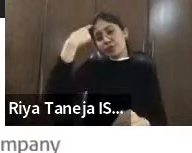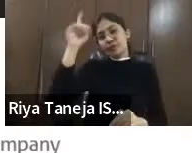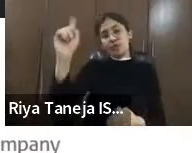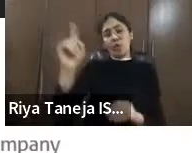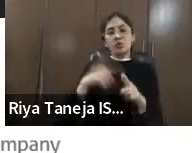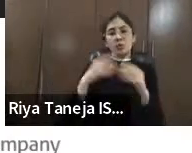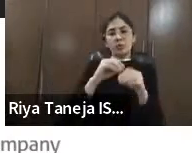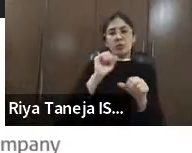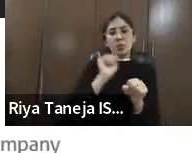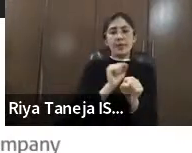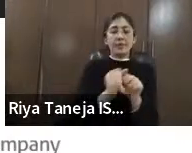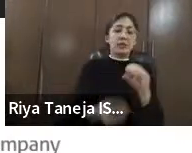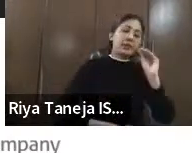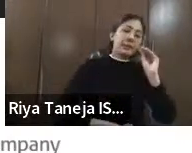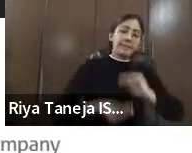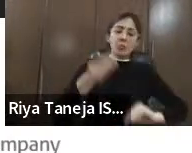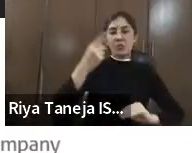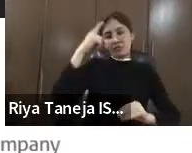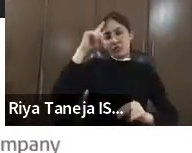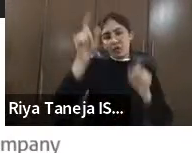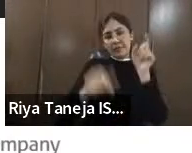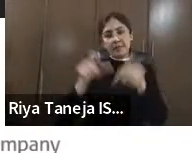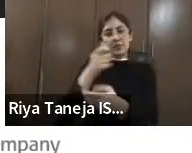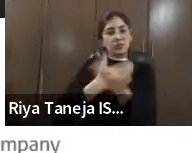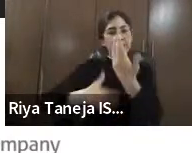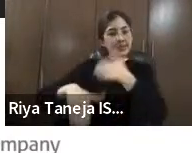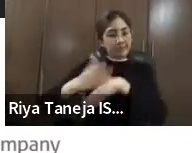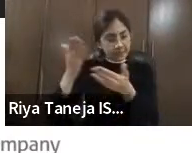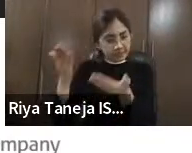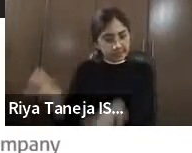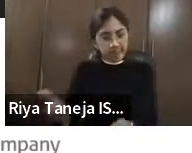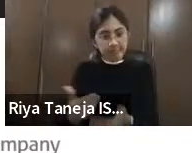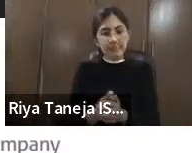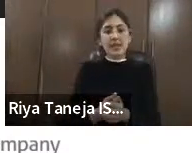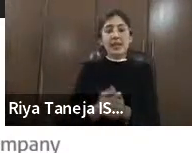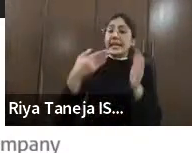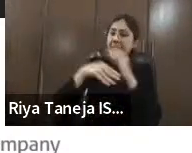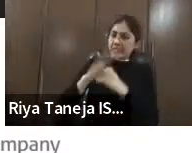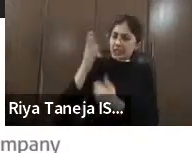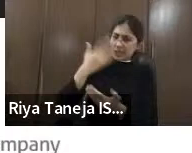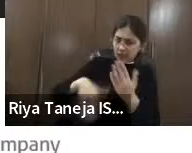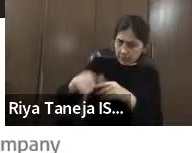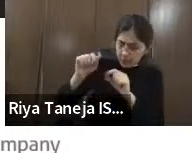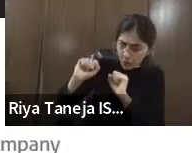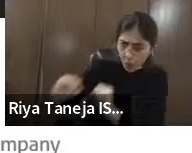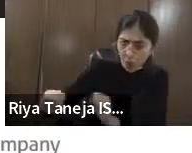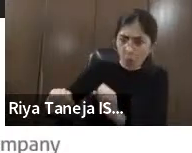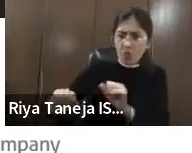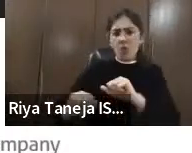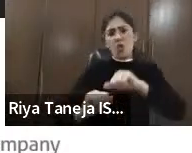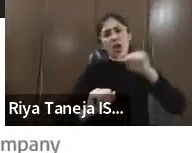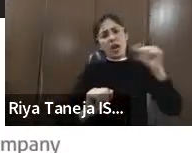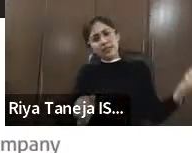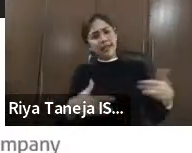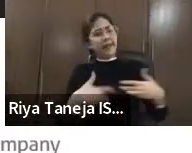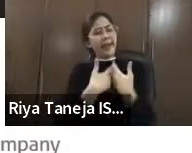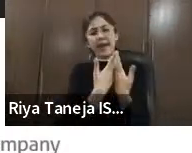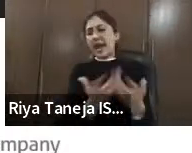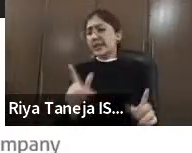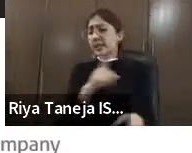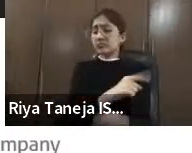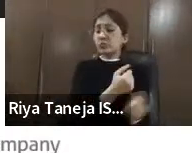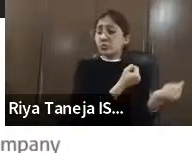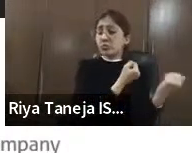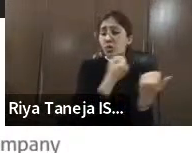for persons with disabilities. Individuals from within the disability sector or outside who have contributed